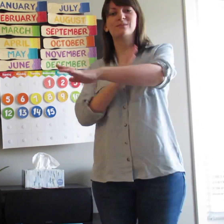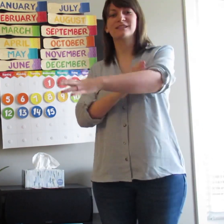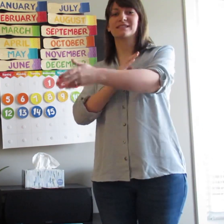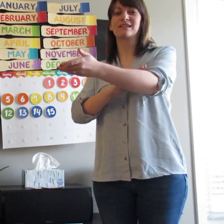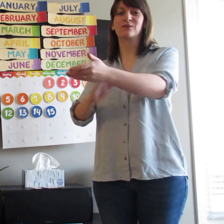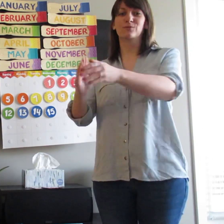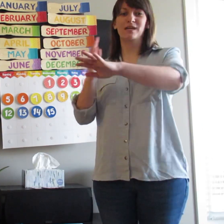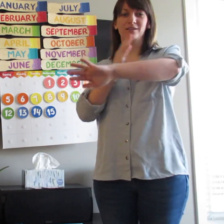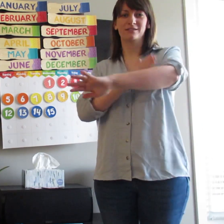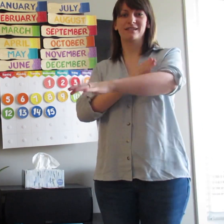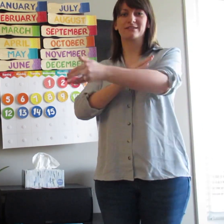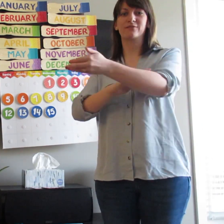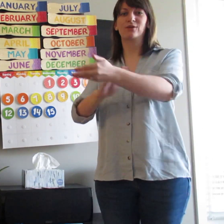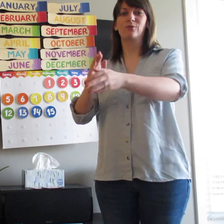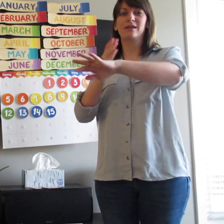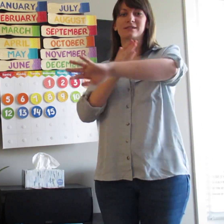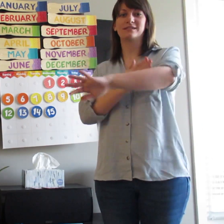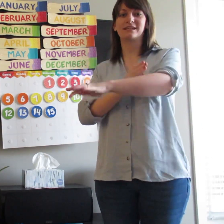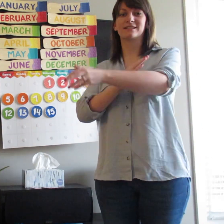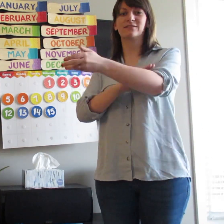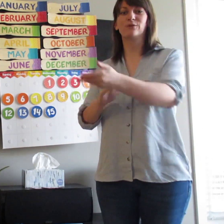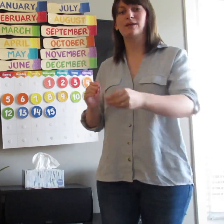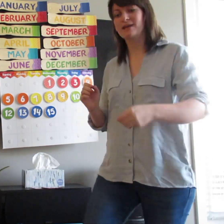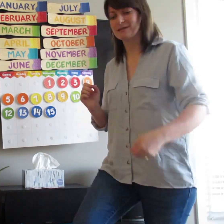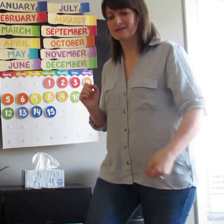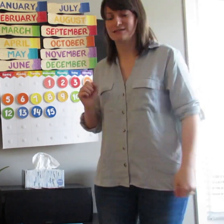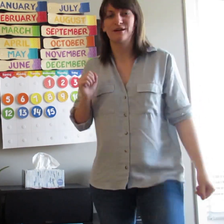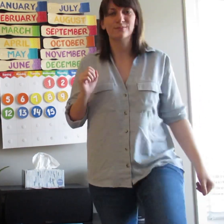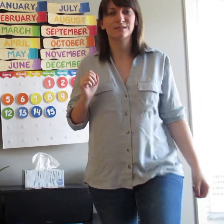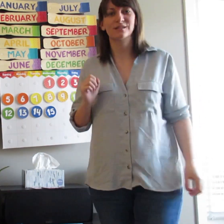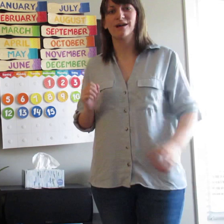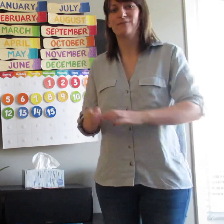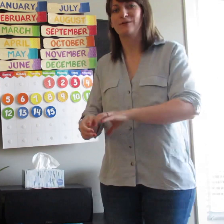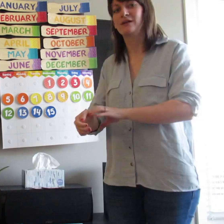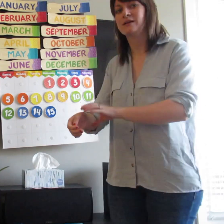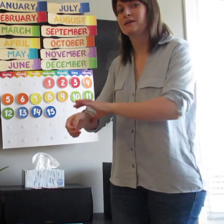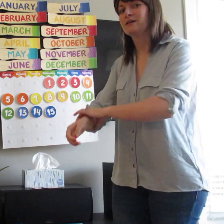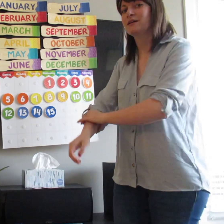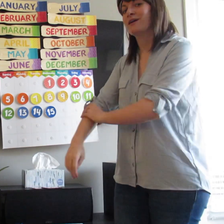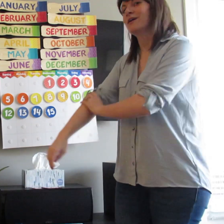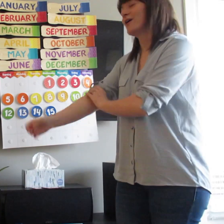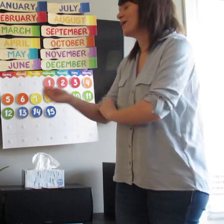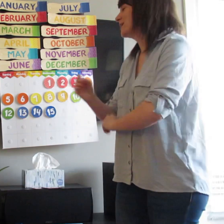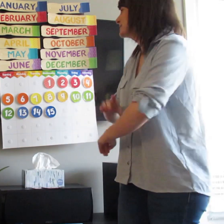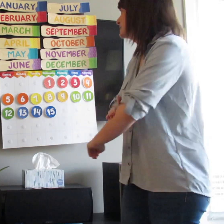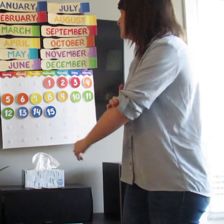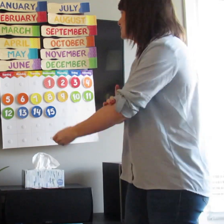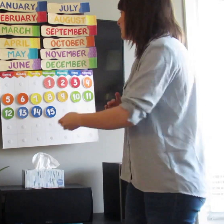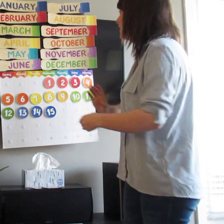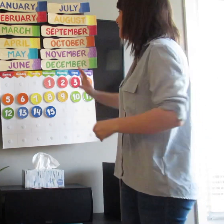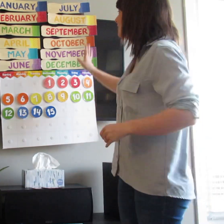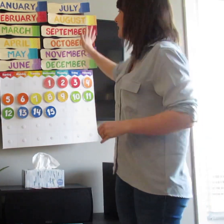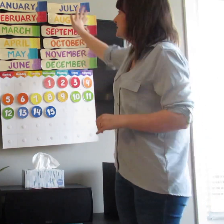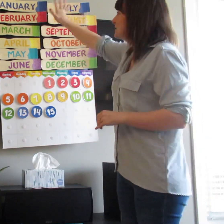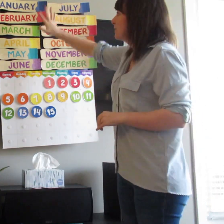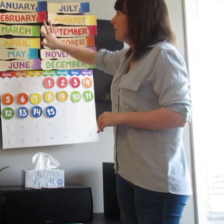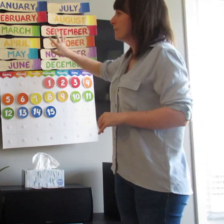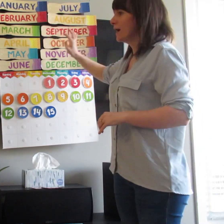Days of the week, days of the week, days of the week, stomp, stomp. Awesome job! Let's do our